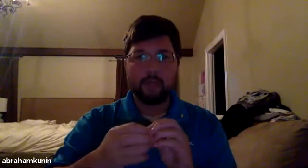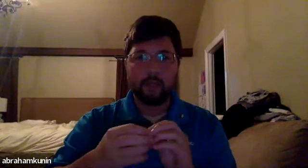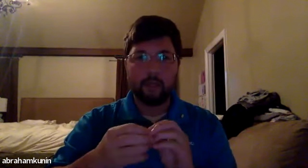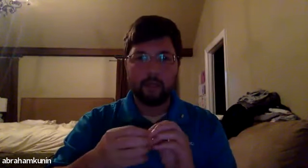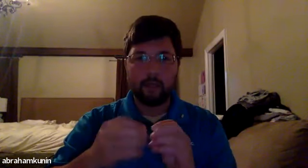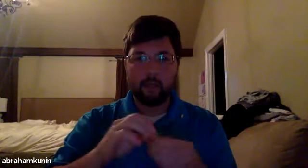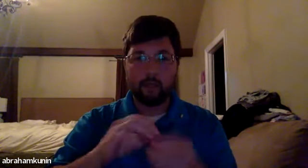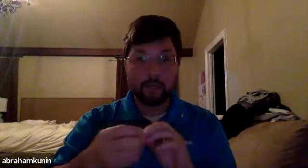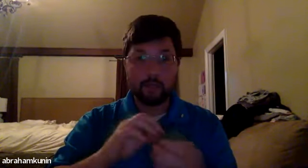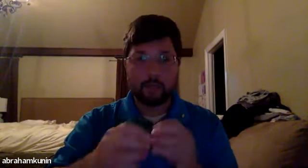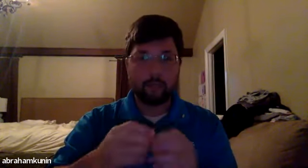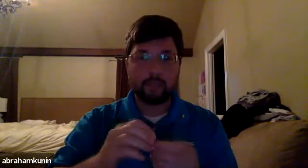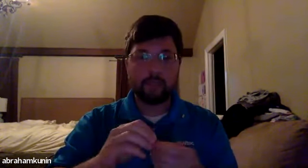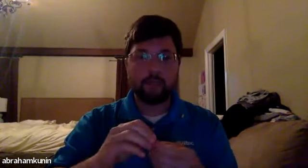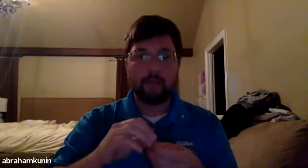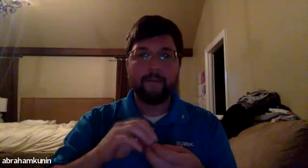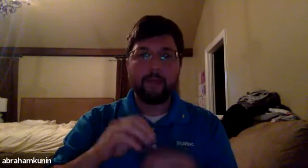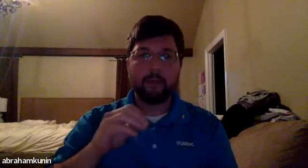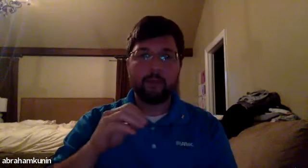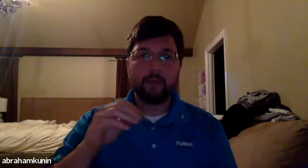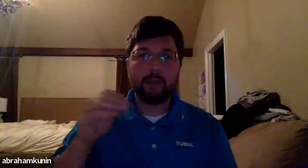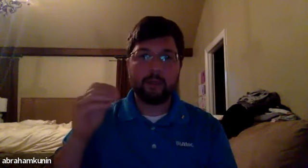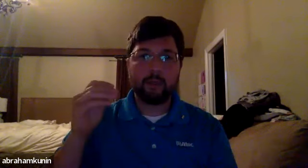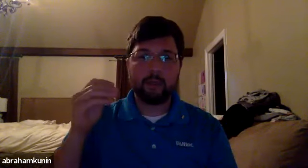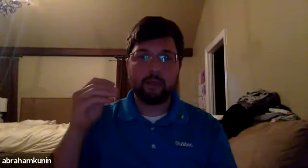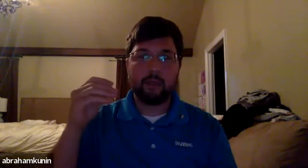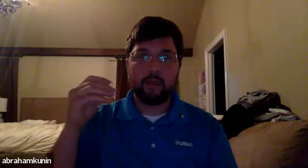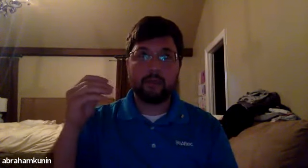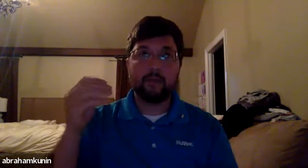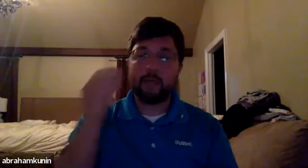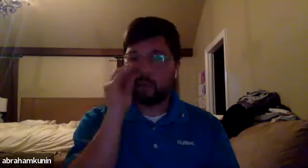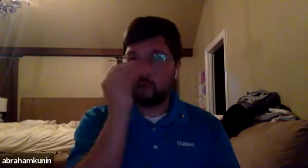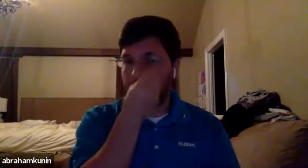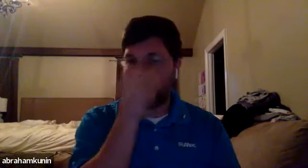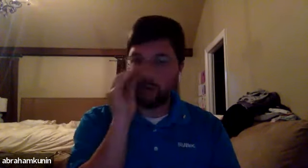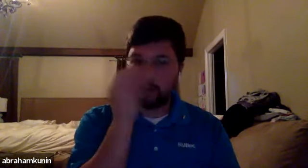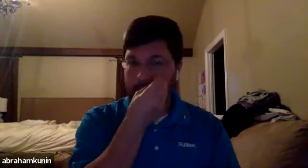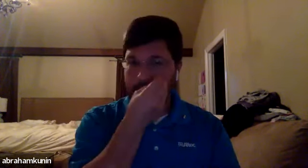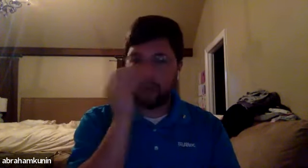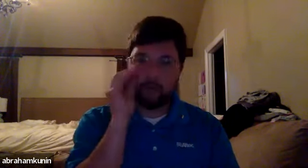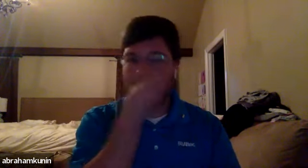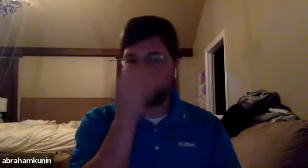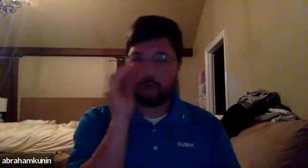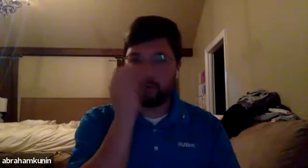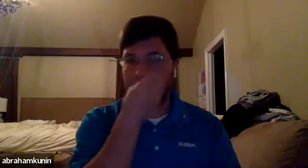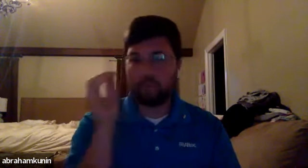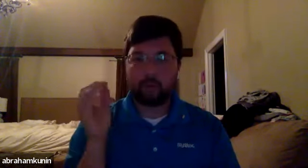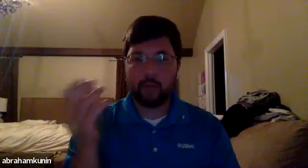times than I think you would normally do in a conversation. And I'm wondering, so like when you did flower, you kind of went back and forth while